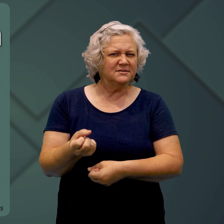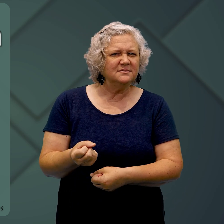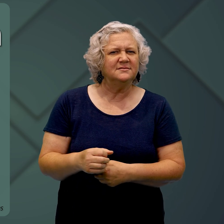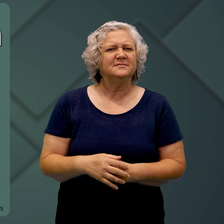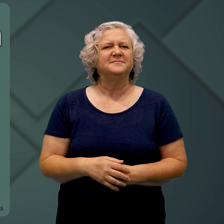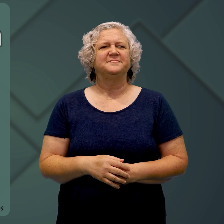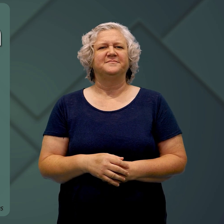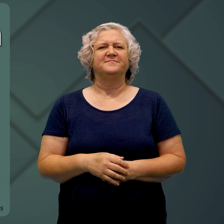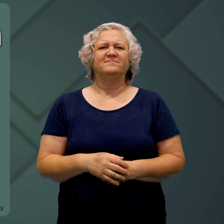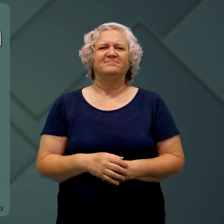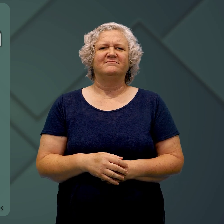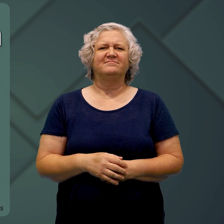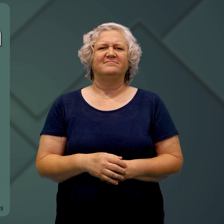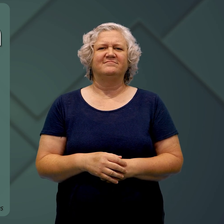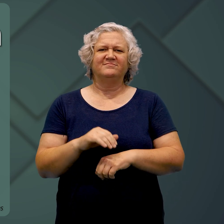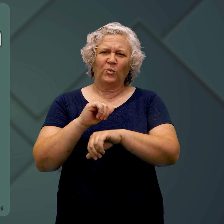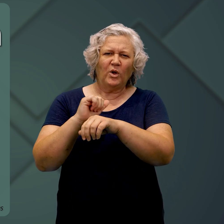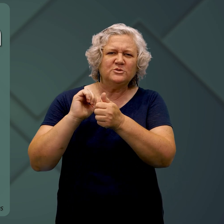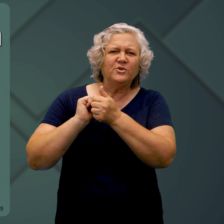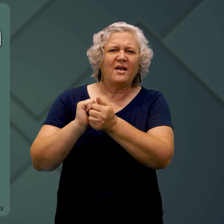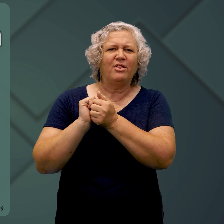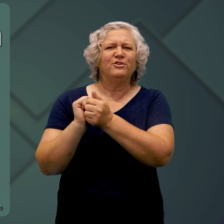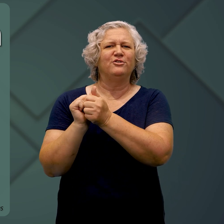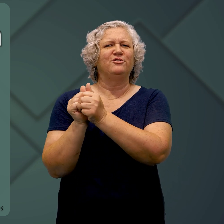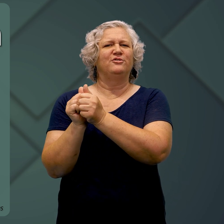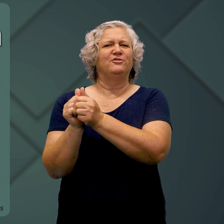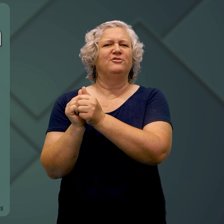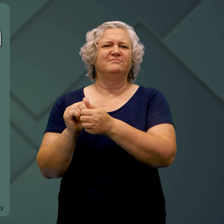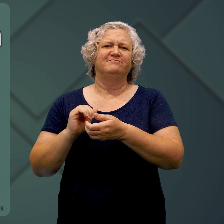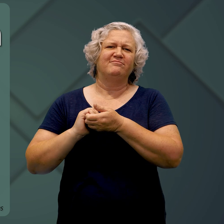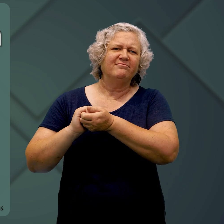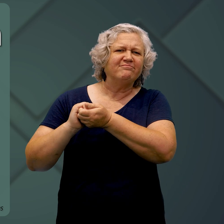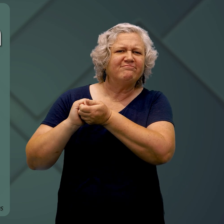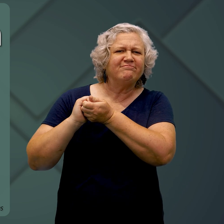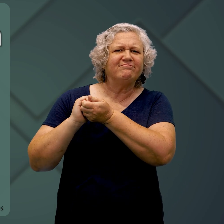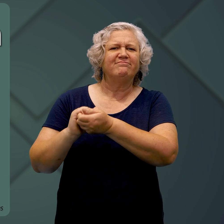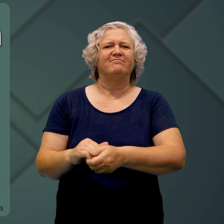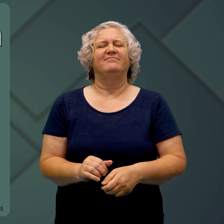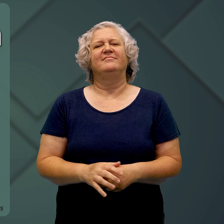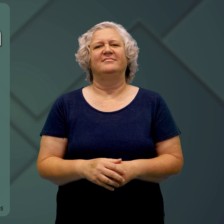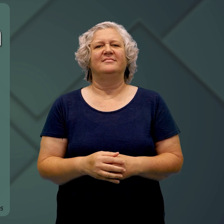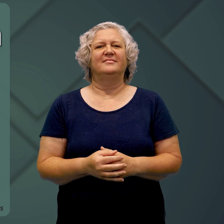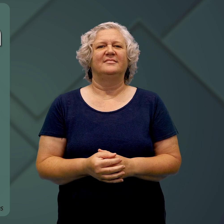trust, working together, collaboration,